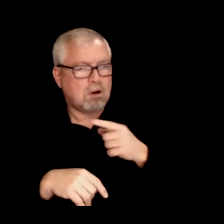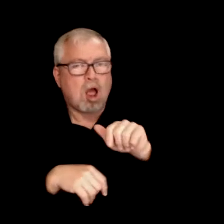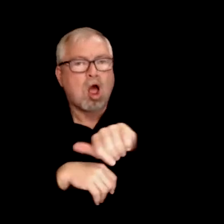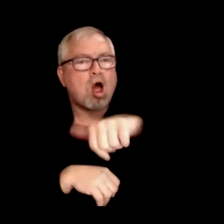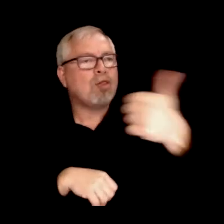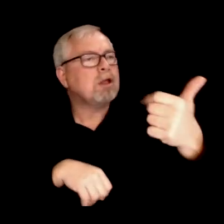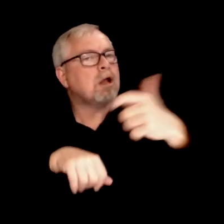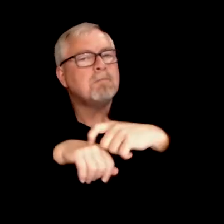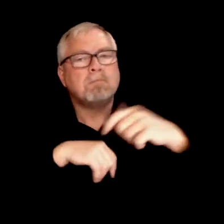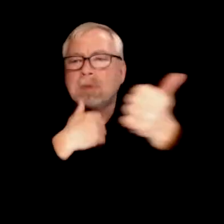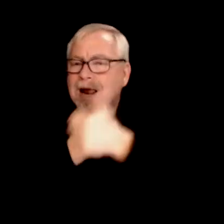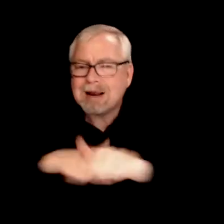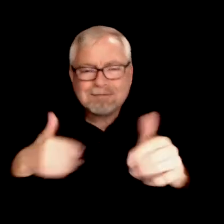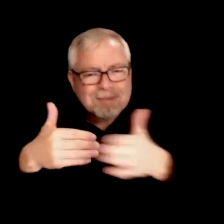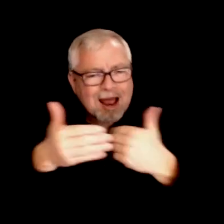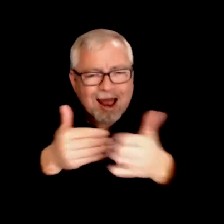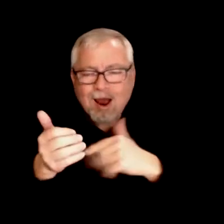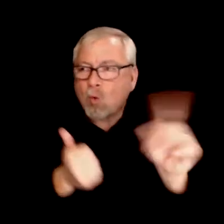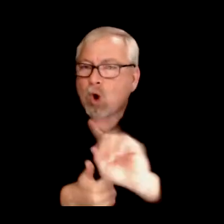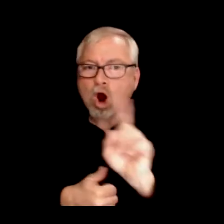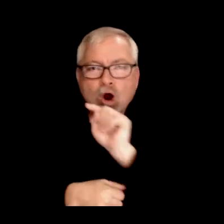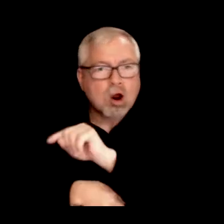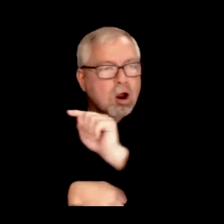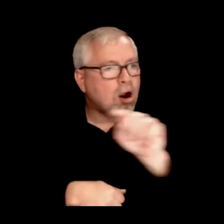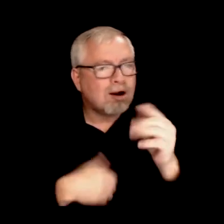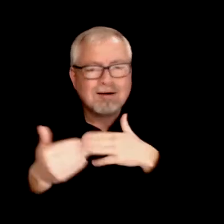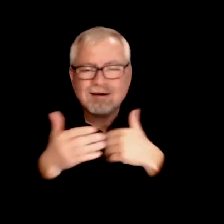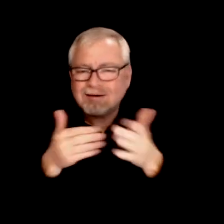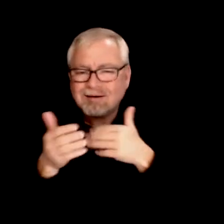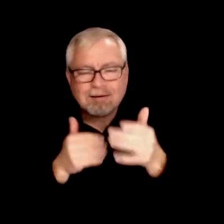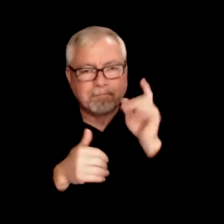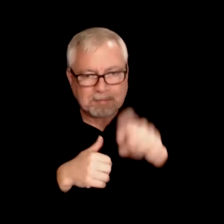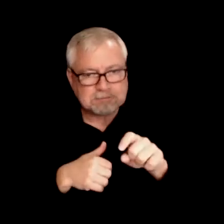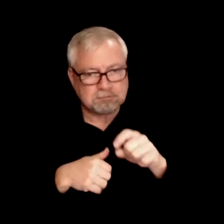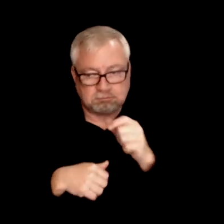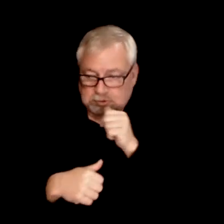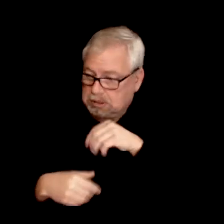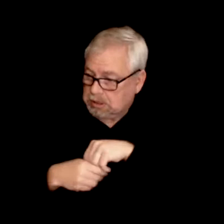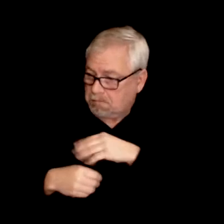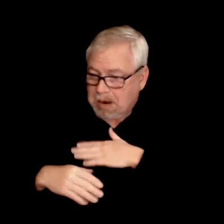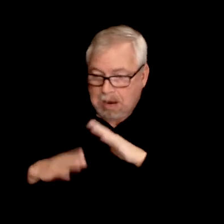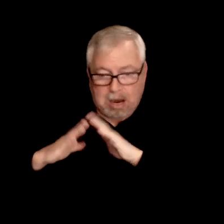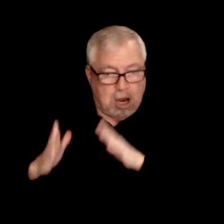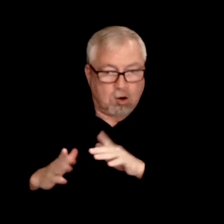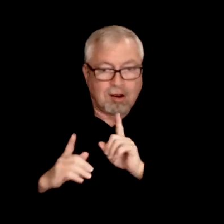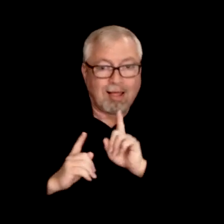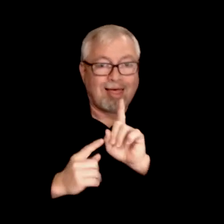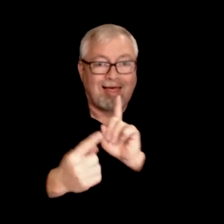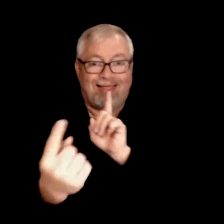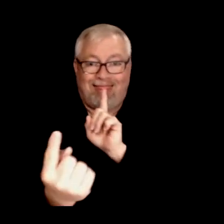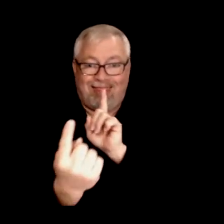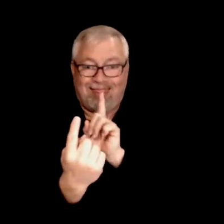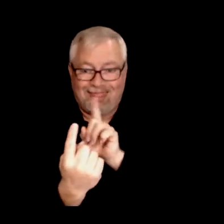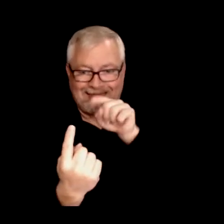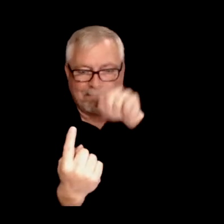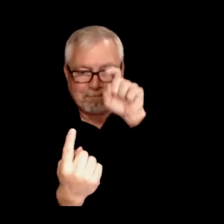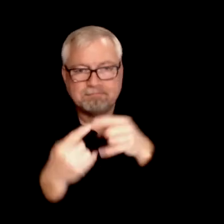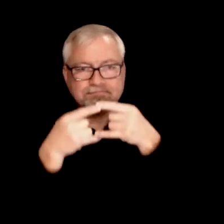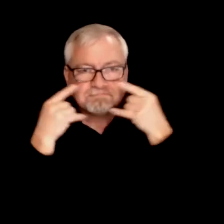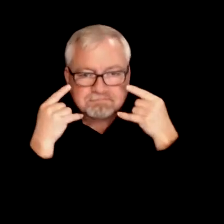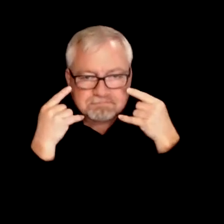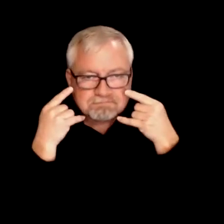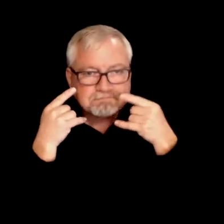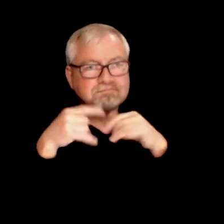eating and drinking. And as you consider holiday gatherings, consider virtual gatherings as a way to